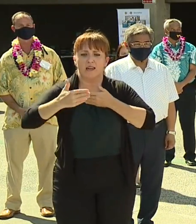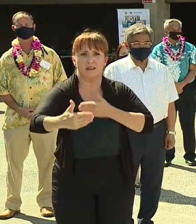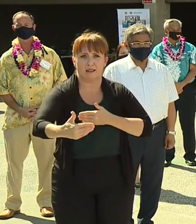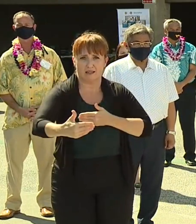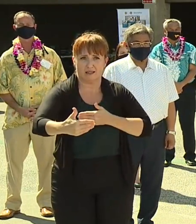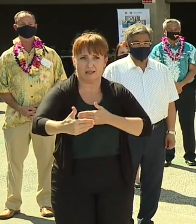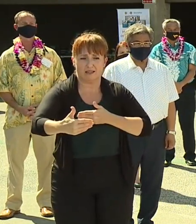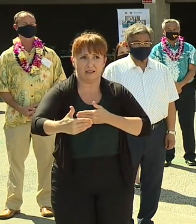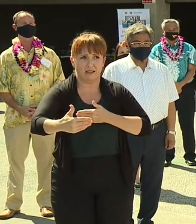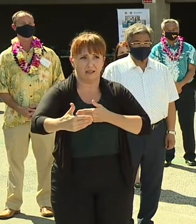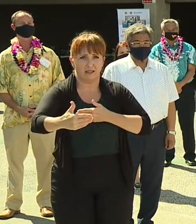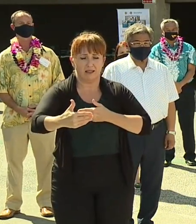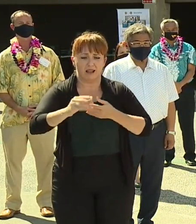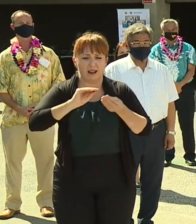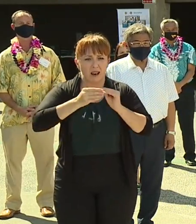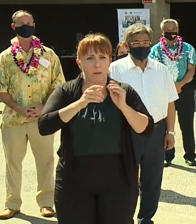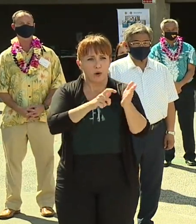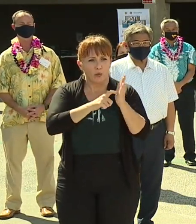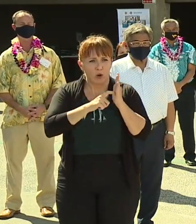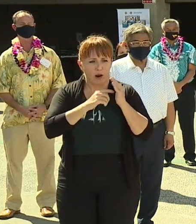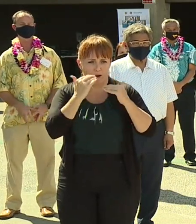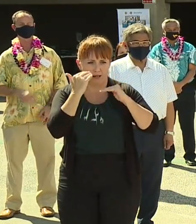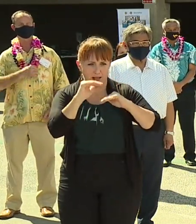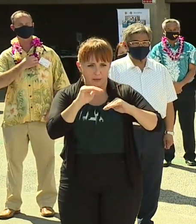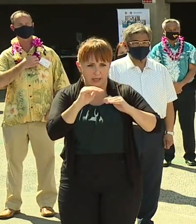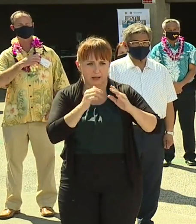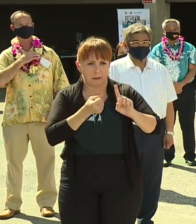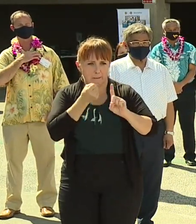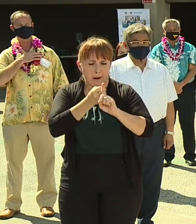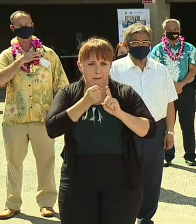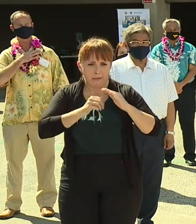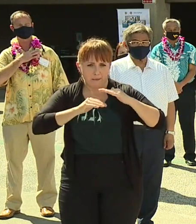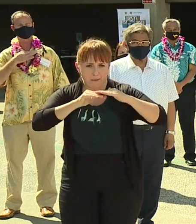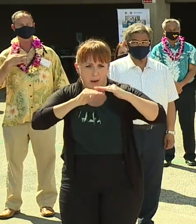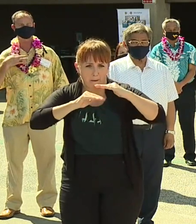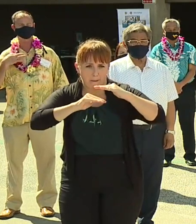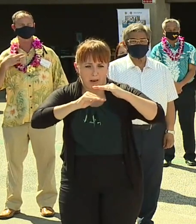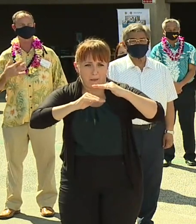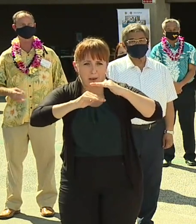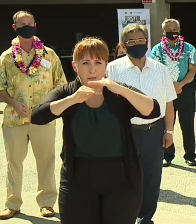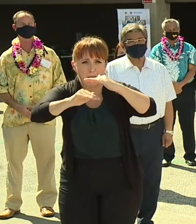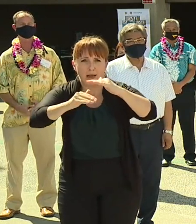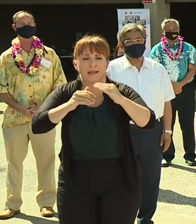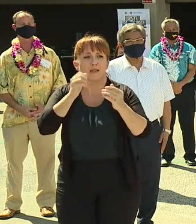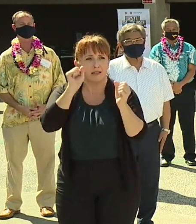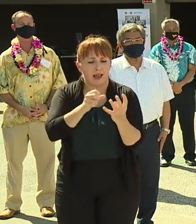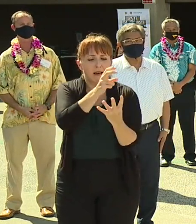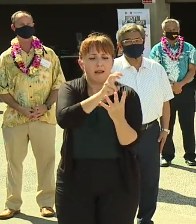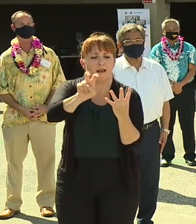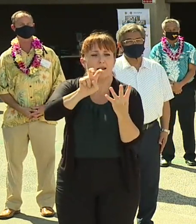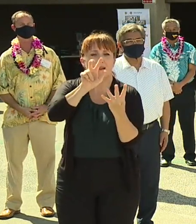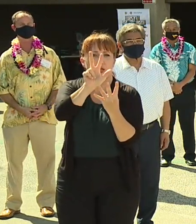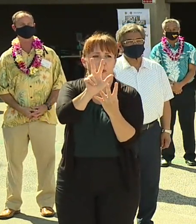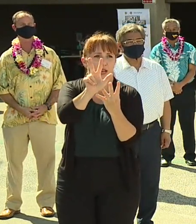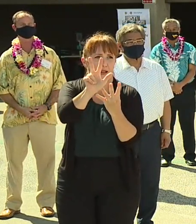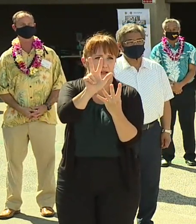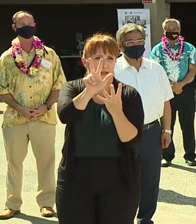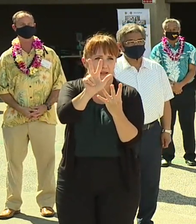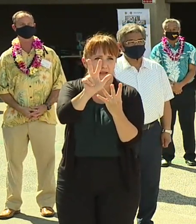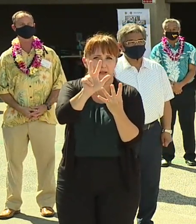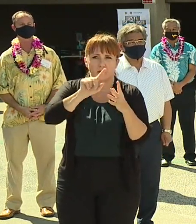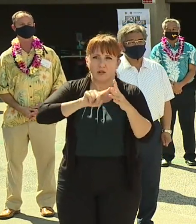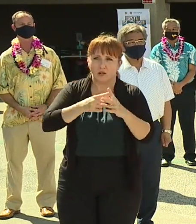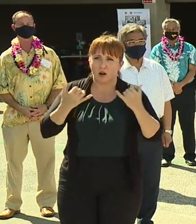need to hit a certain number and a certain positivity rate to move into tier three. So from today